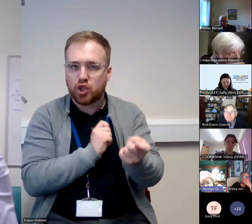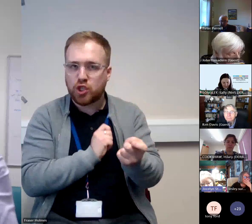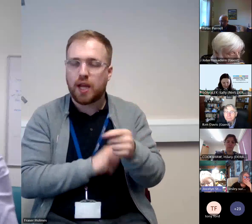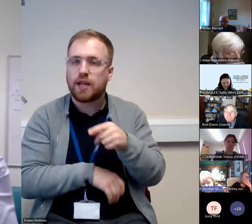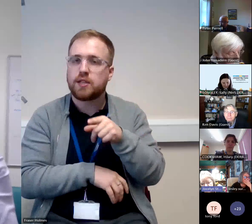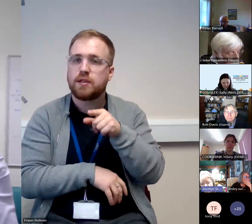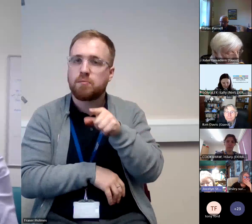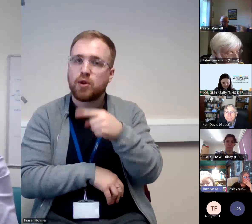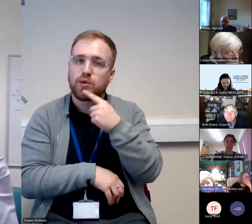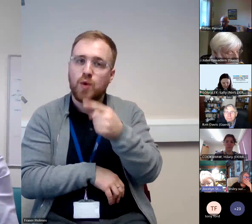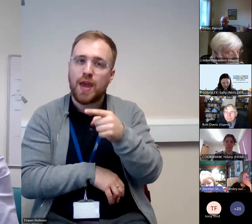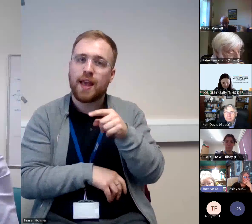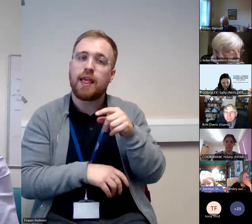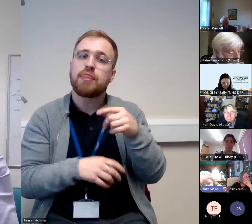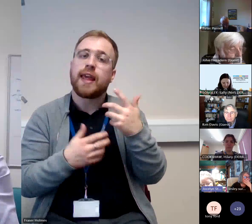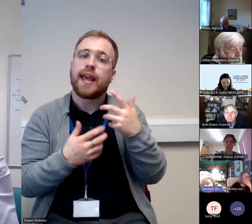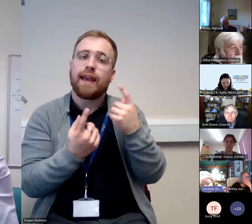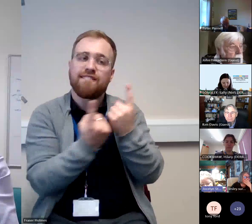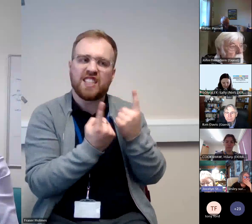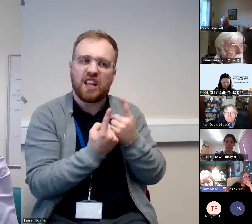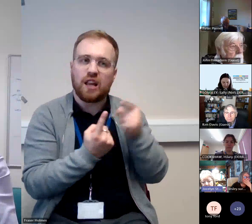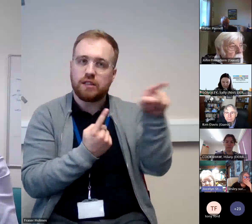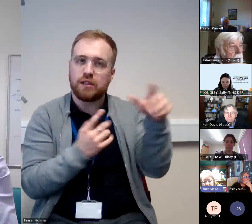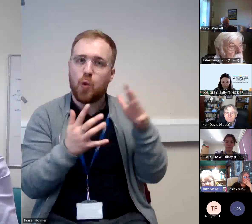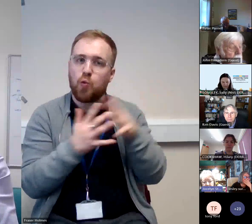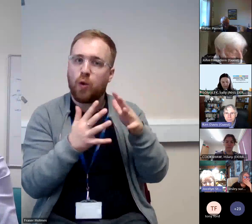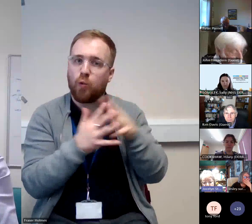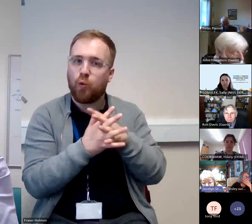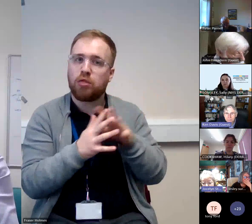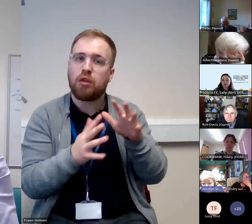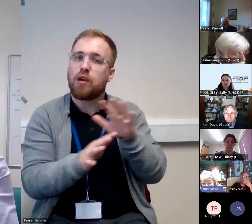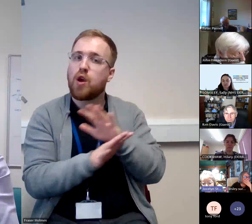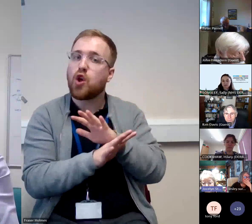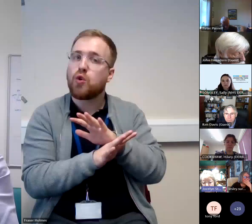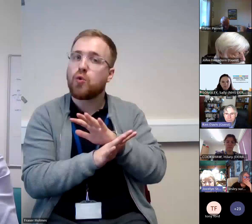the facilities at the Whitworth Hub are not going to